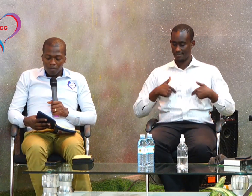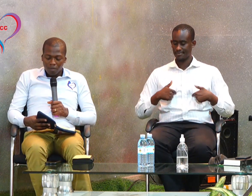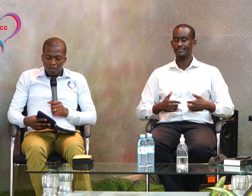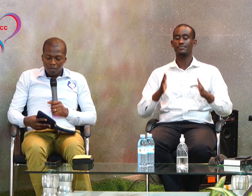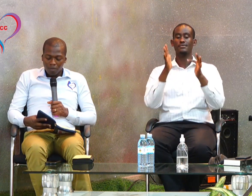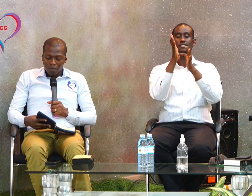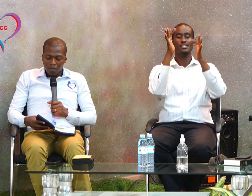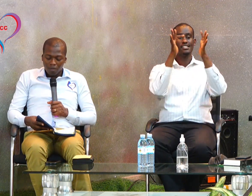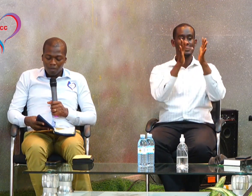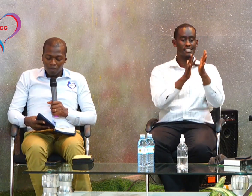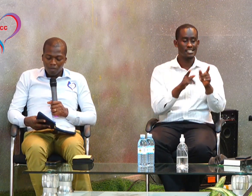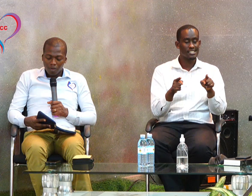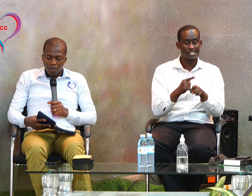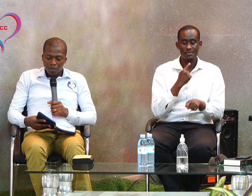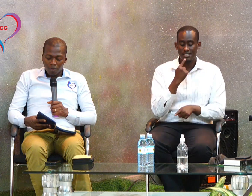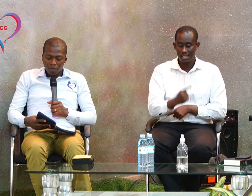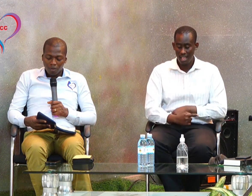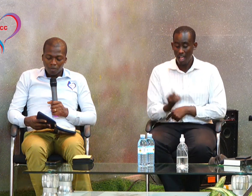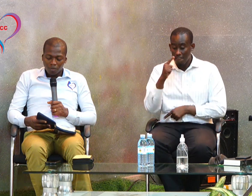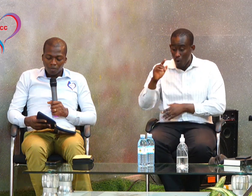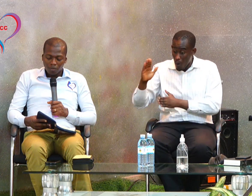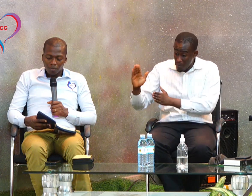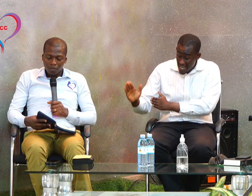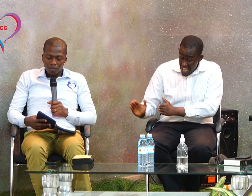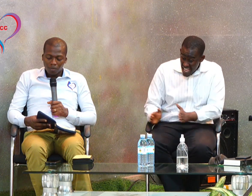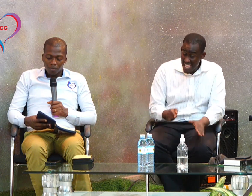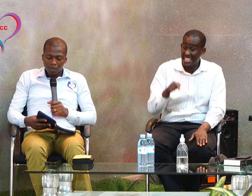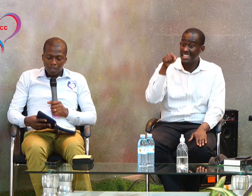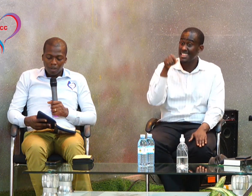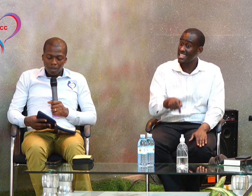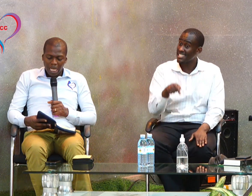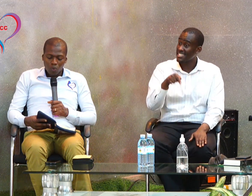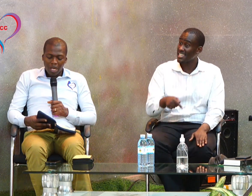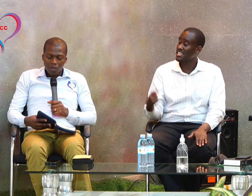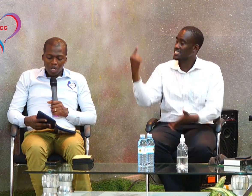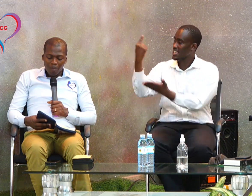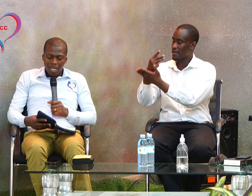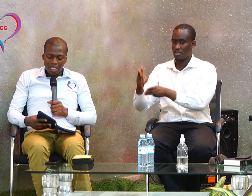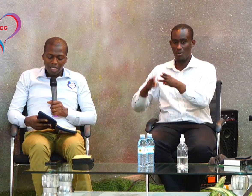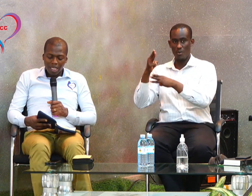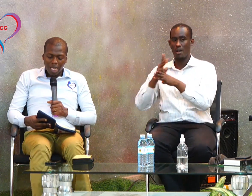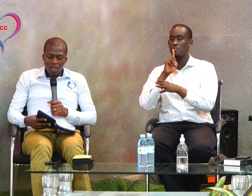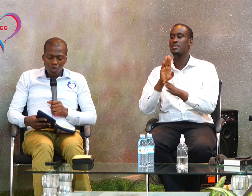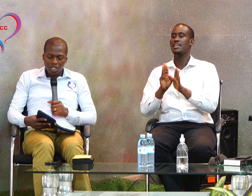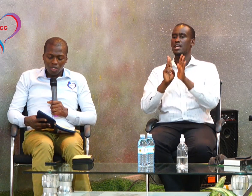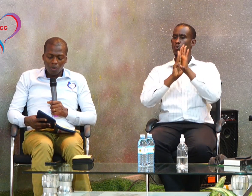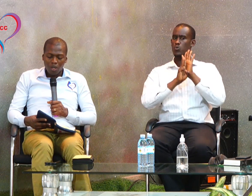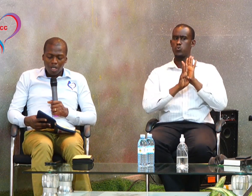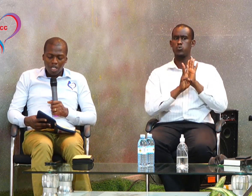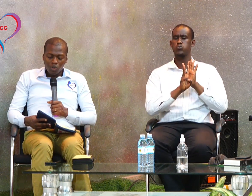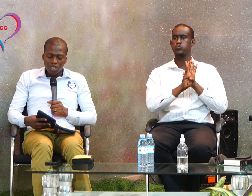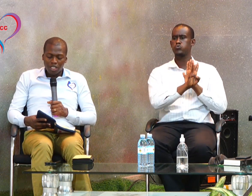and for this cause I came into the world, that I should bear witness to the truth. Katuwana atugamba nti nze nazalirwa